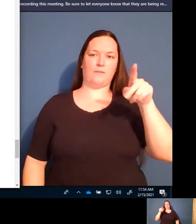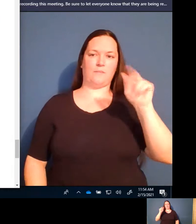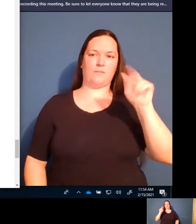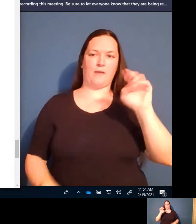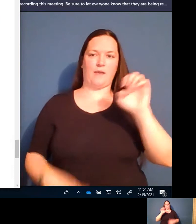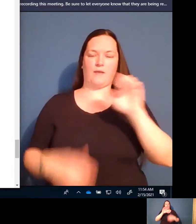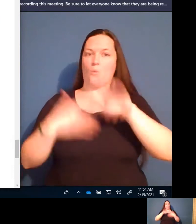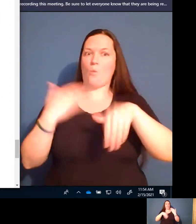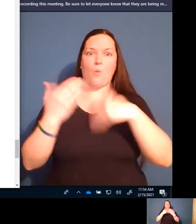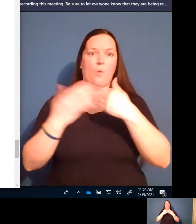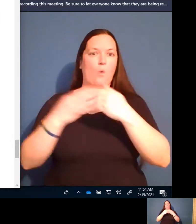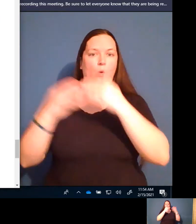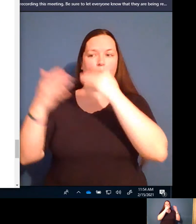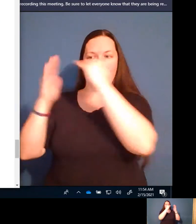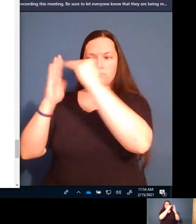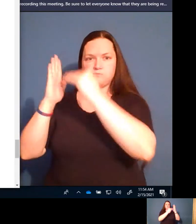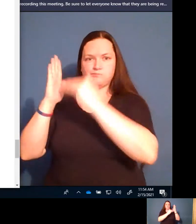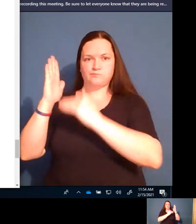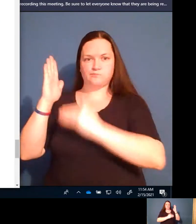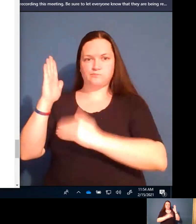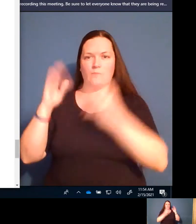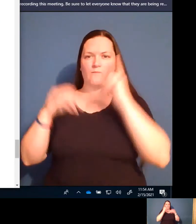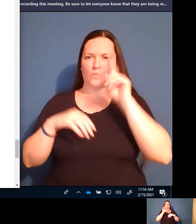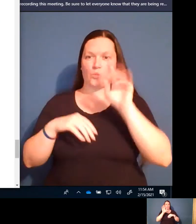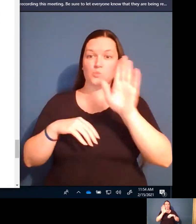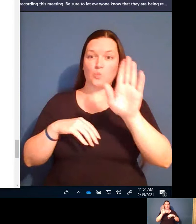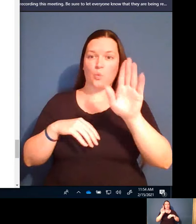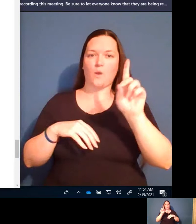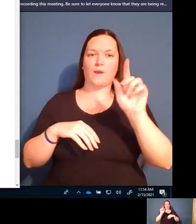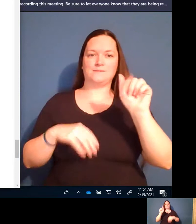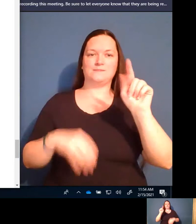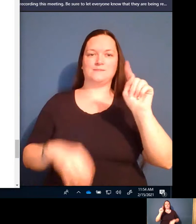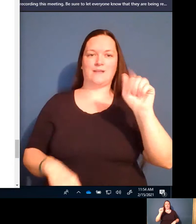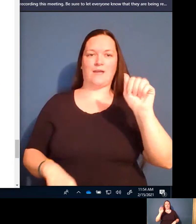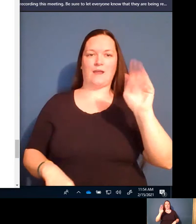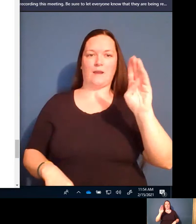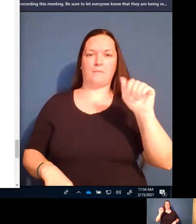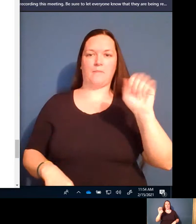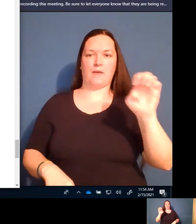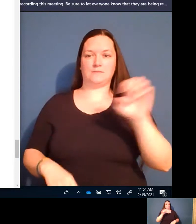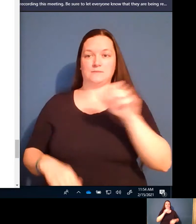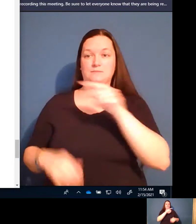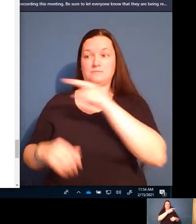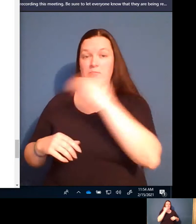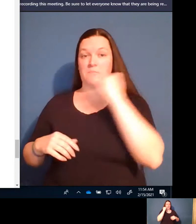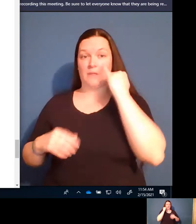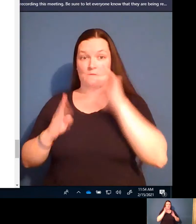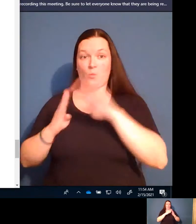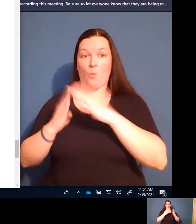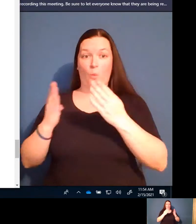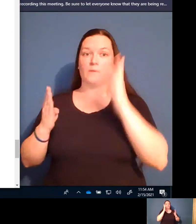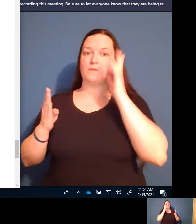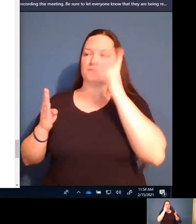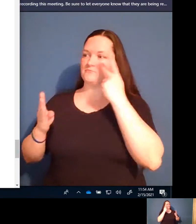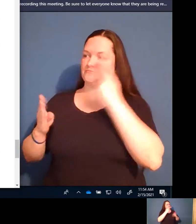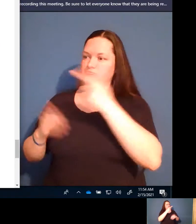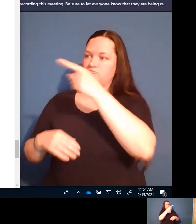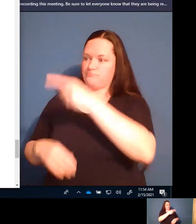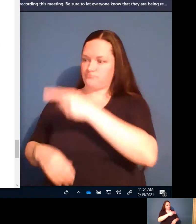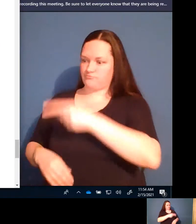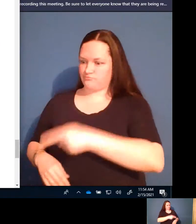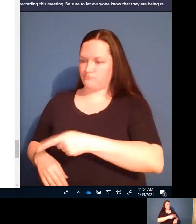database. All of the objects that are currently open will appear on the Document Tabs bar, and you'll use this to select which